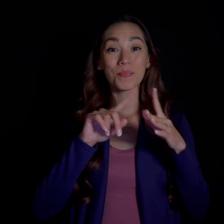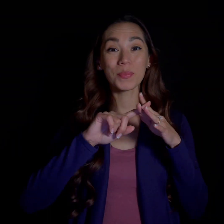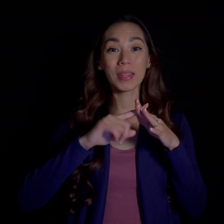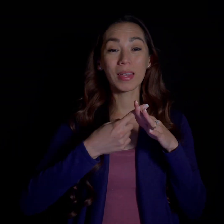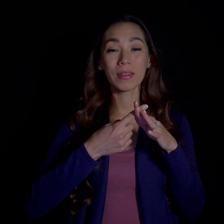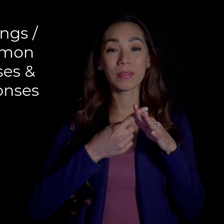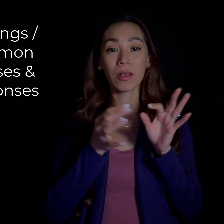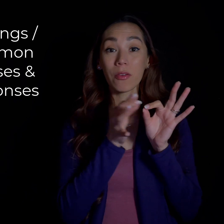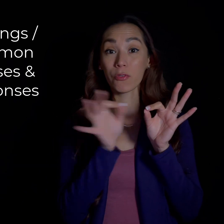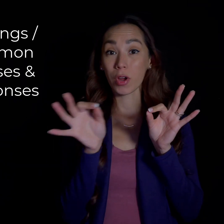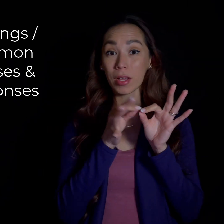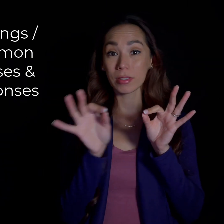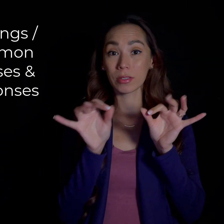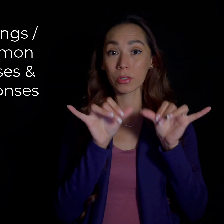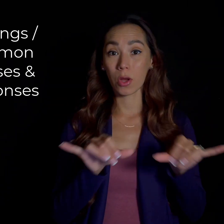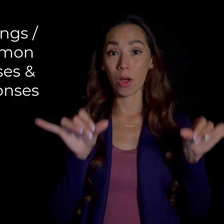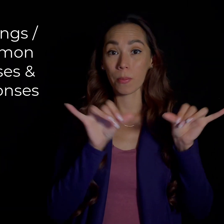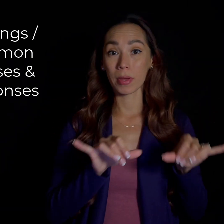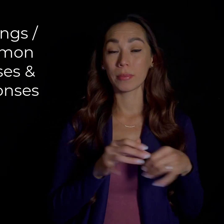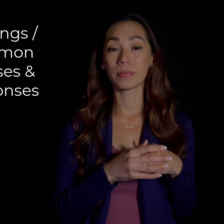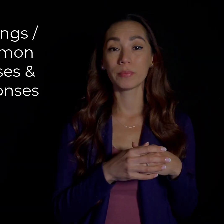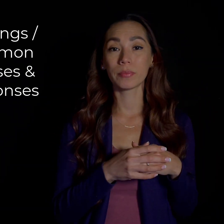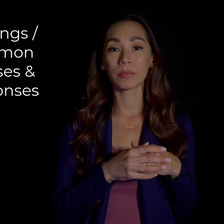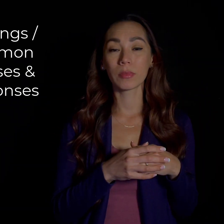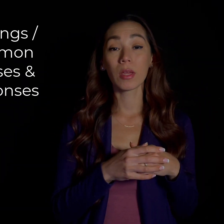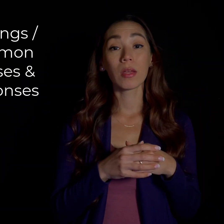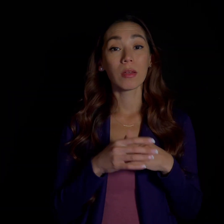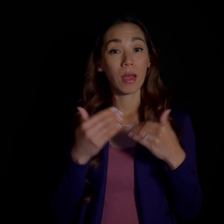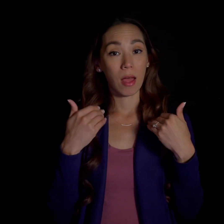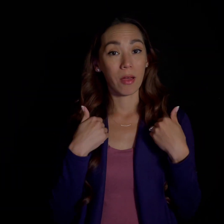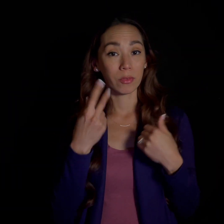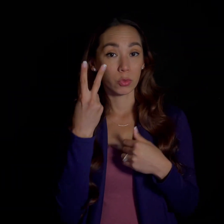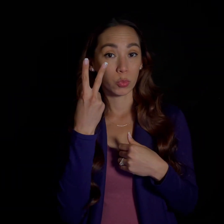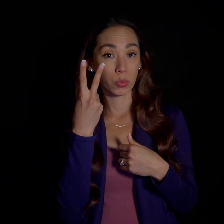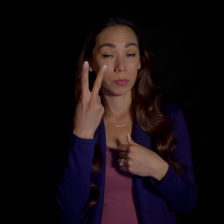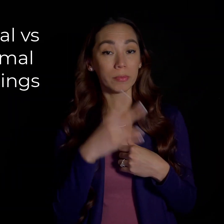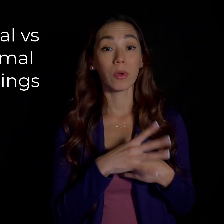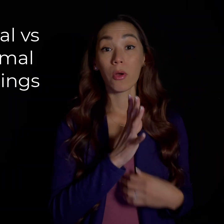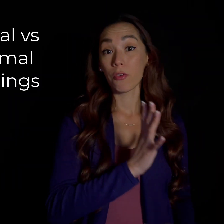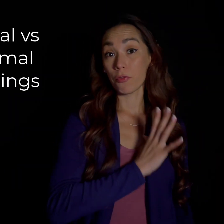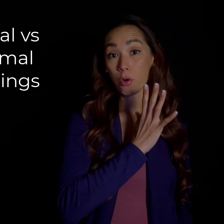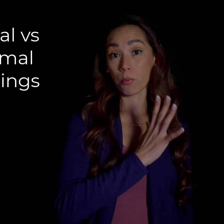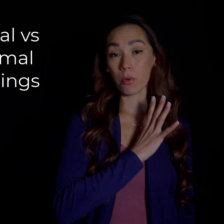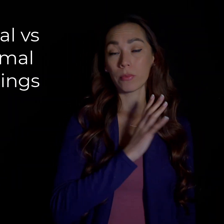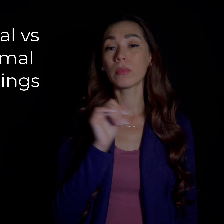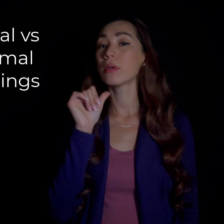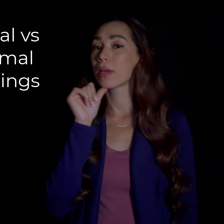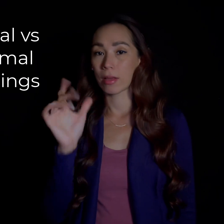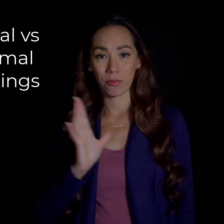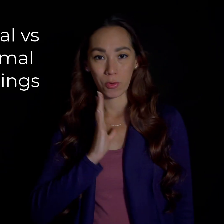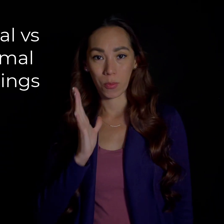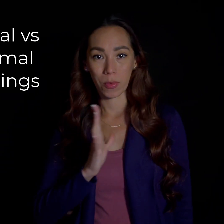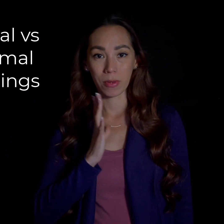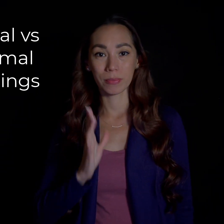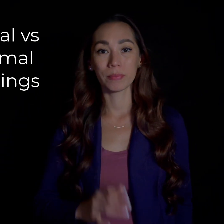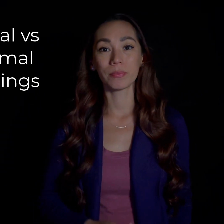Let's begin with some common phrases and the difference between formal and informal greetings.